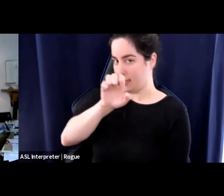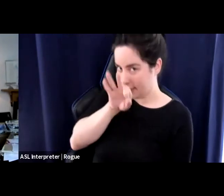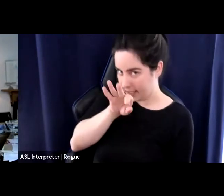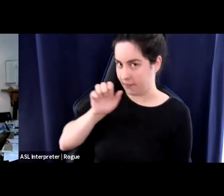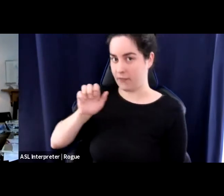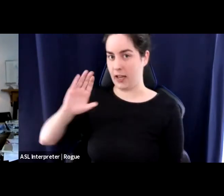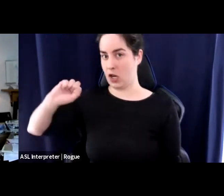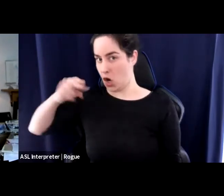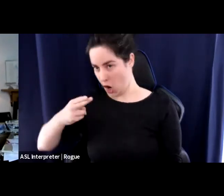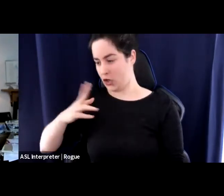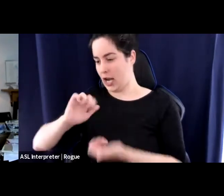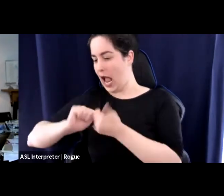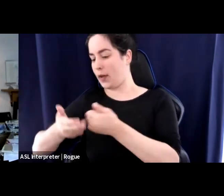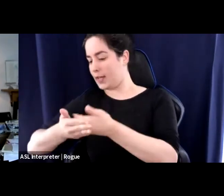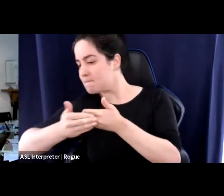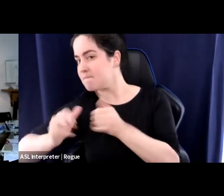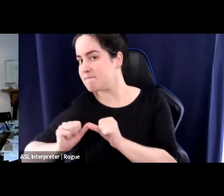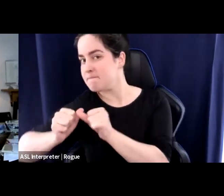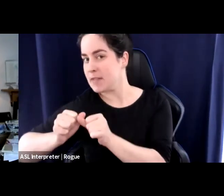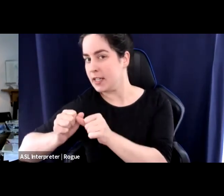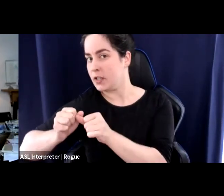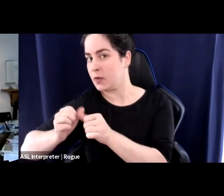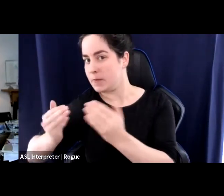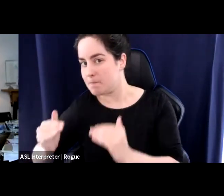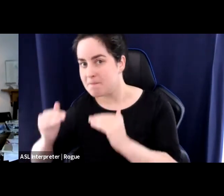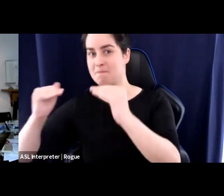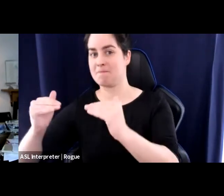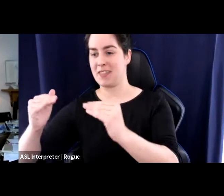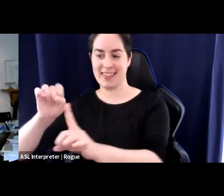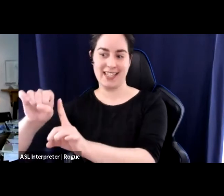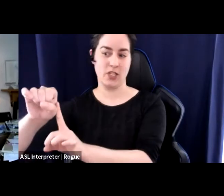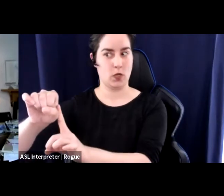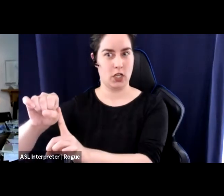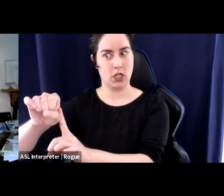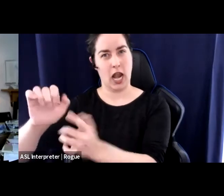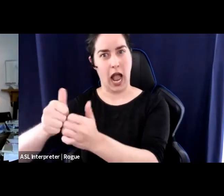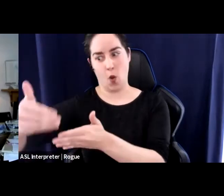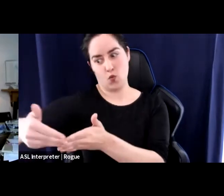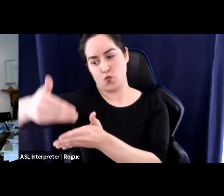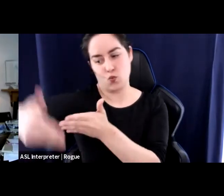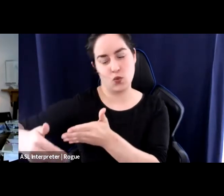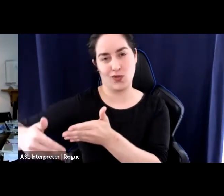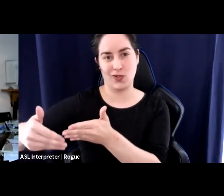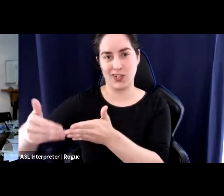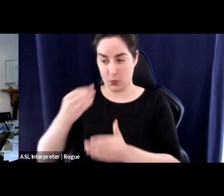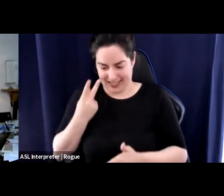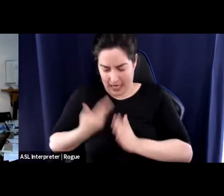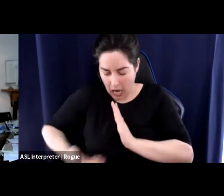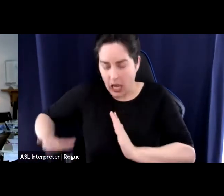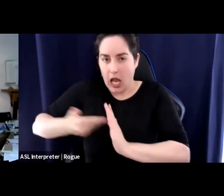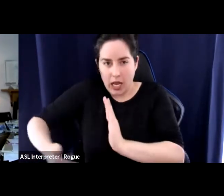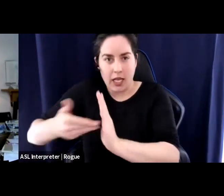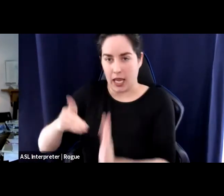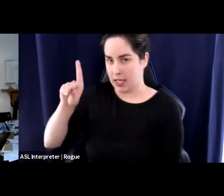And a really important decision again regarding what we see happening again through the DAI decision,